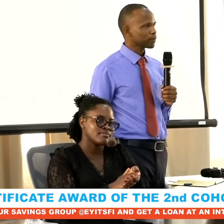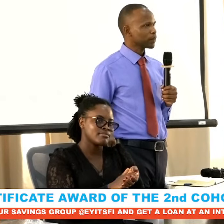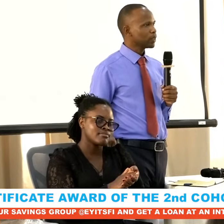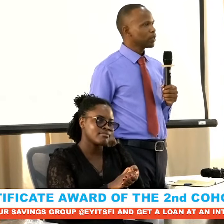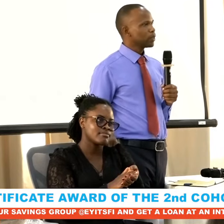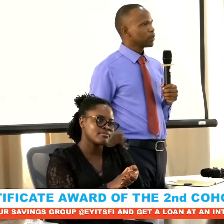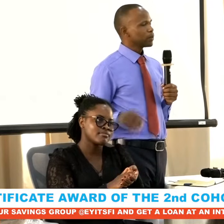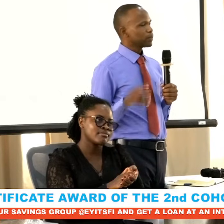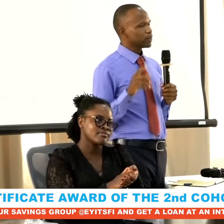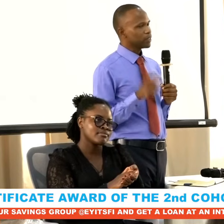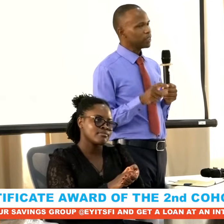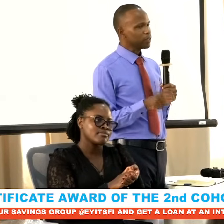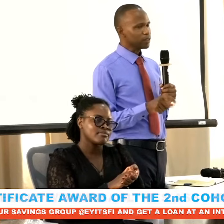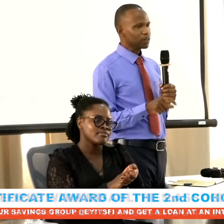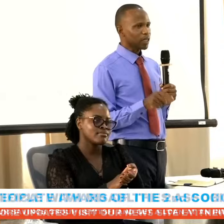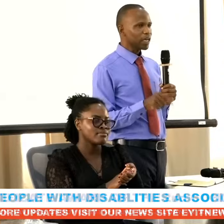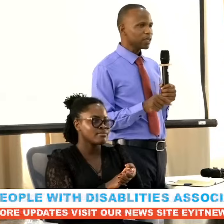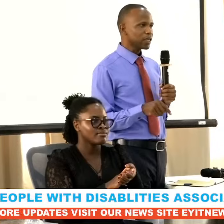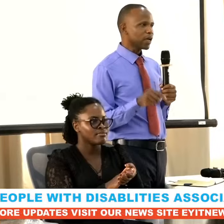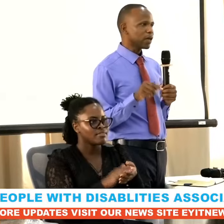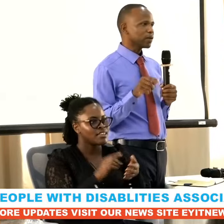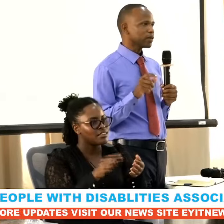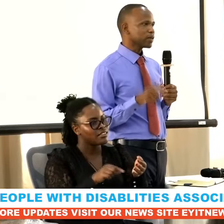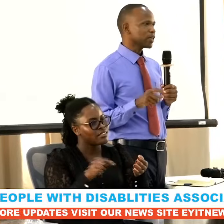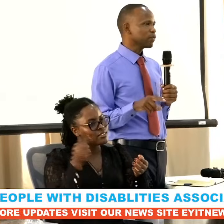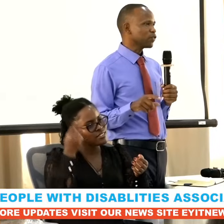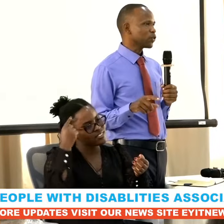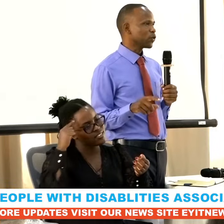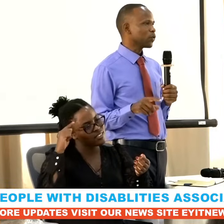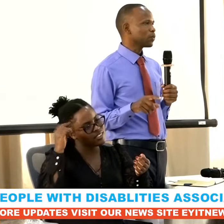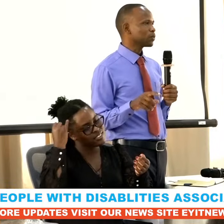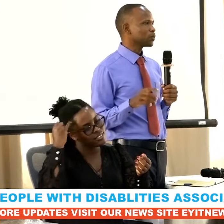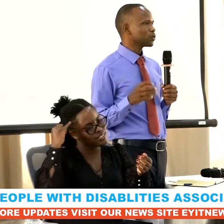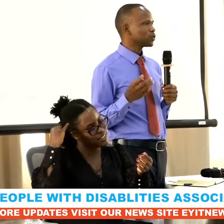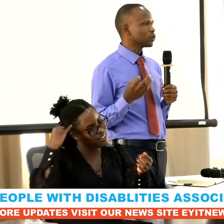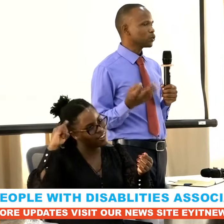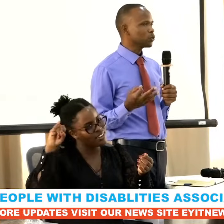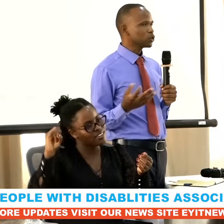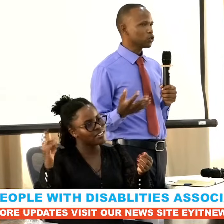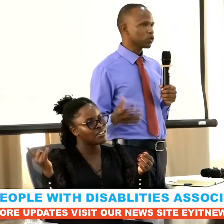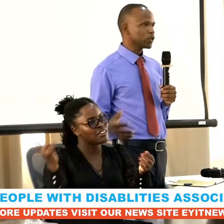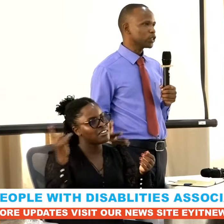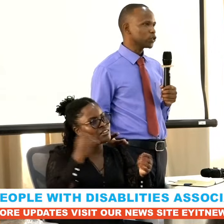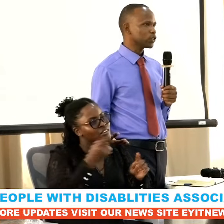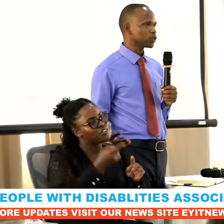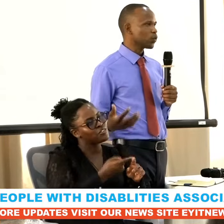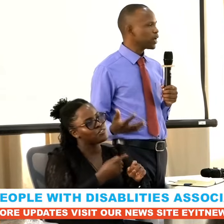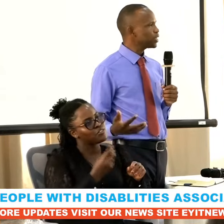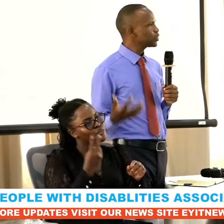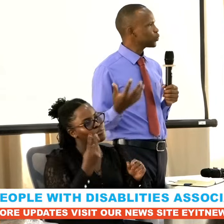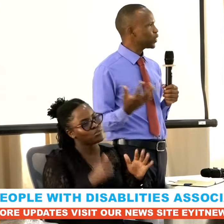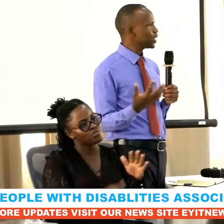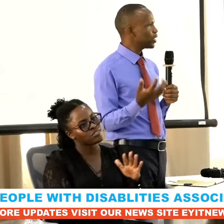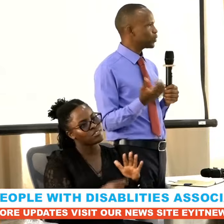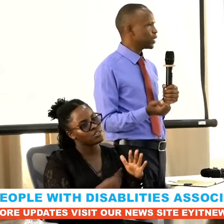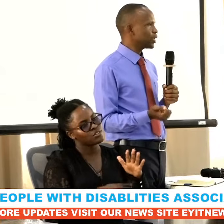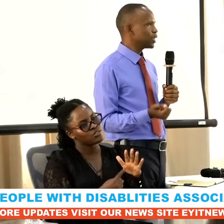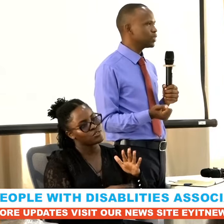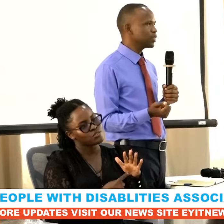assistance. This idea came from two situations. One is